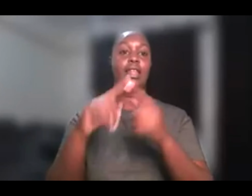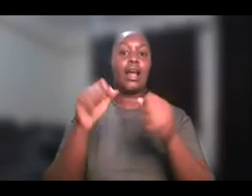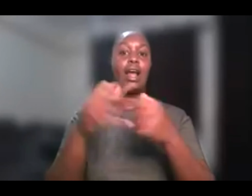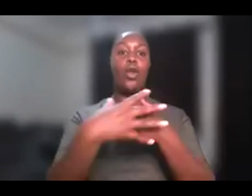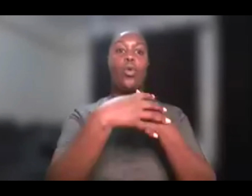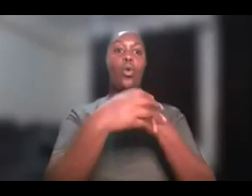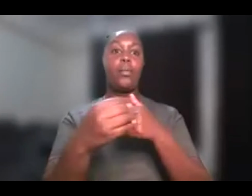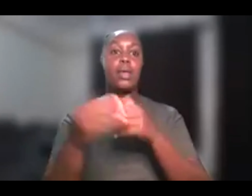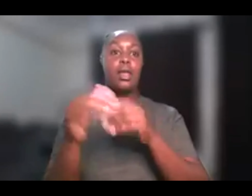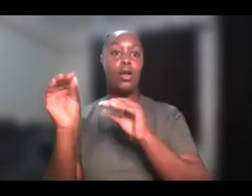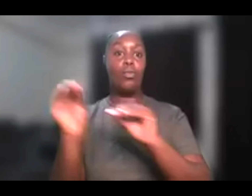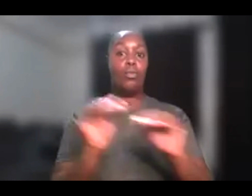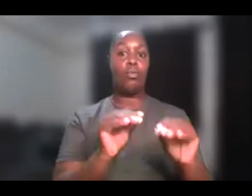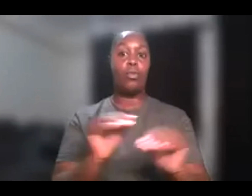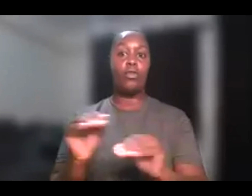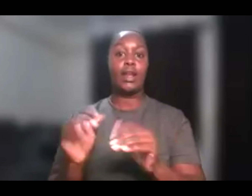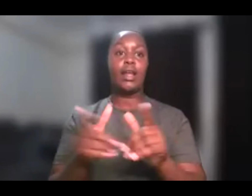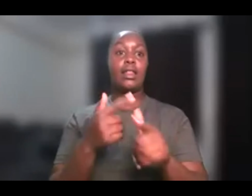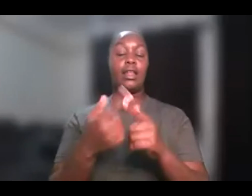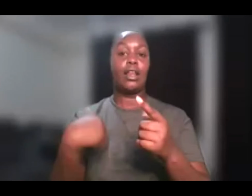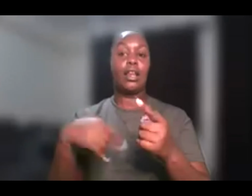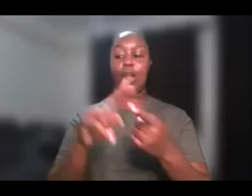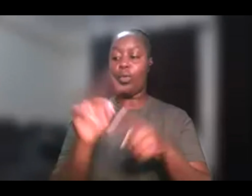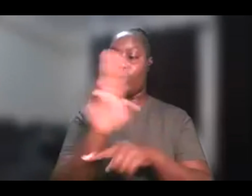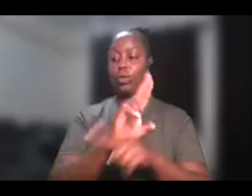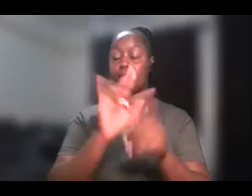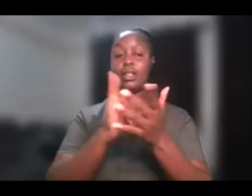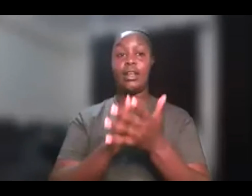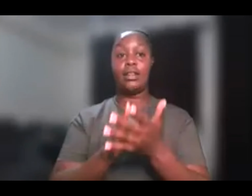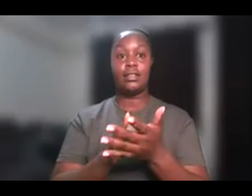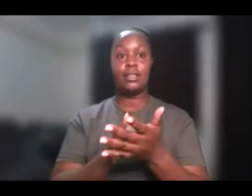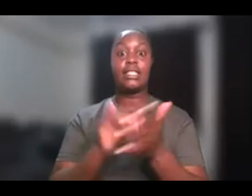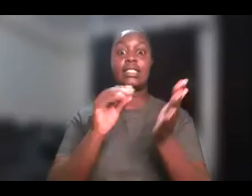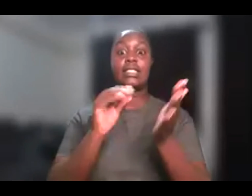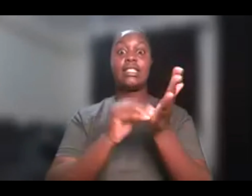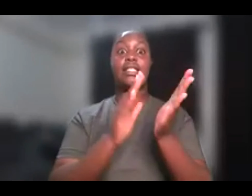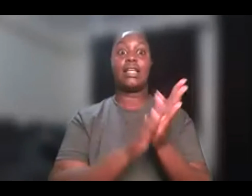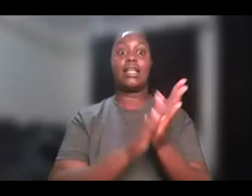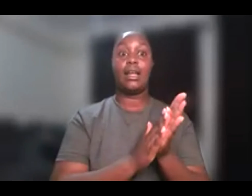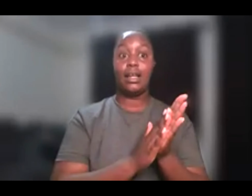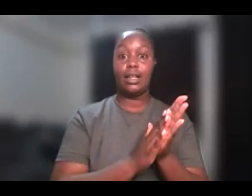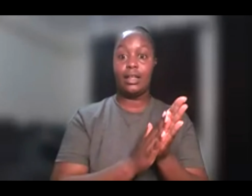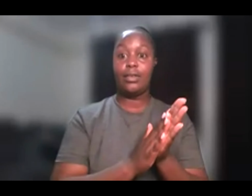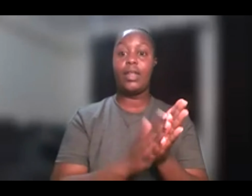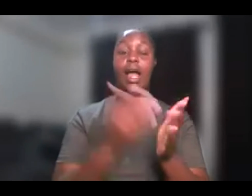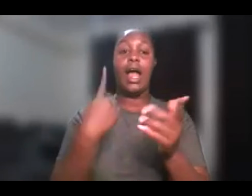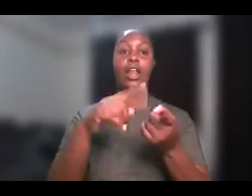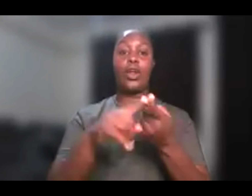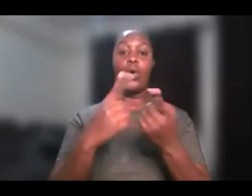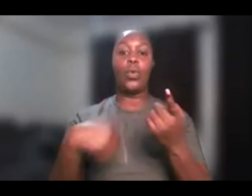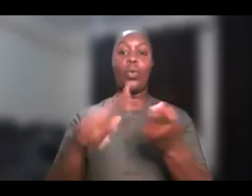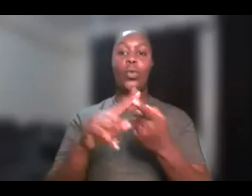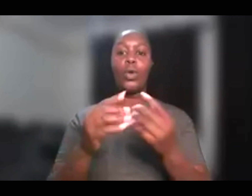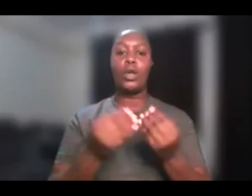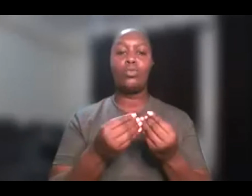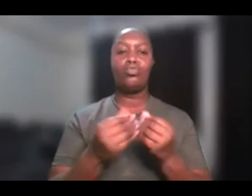and optimize the 3D metadata, and we clean and interpolate it in production. So this